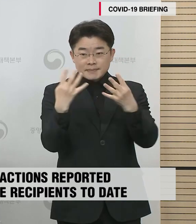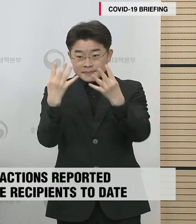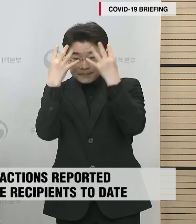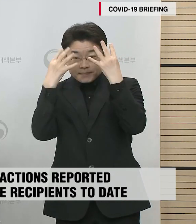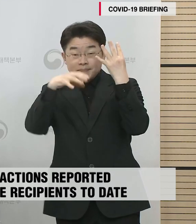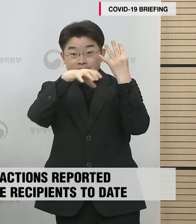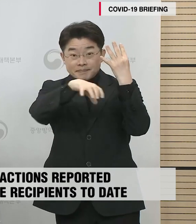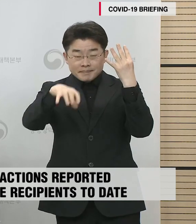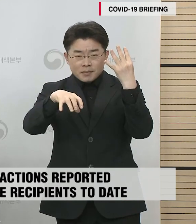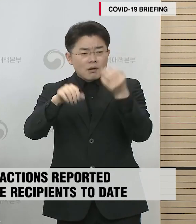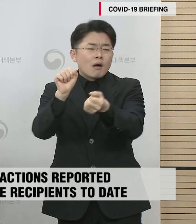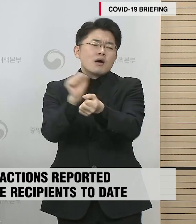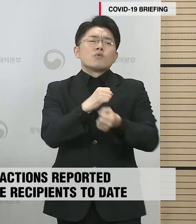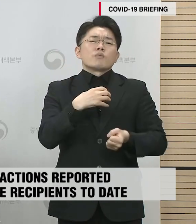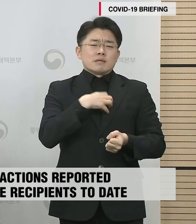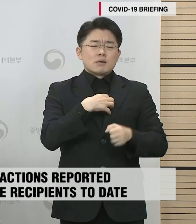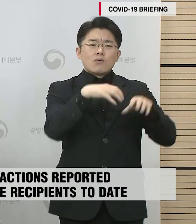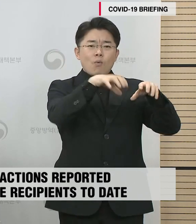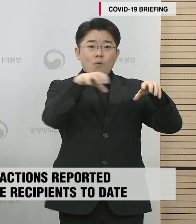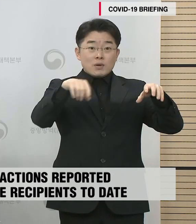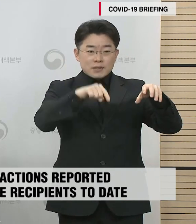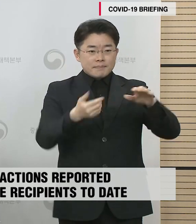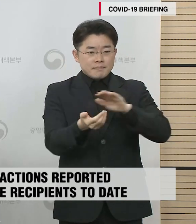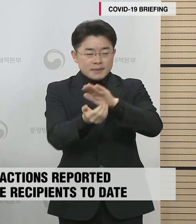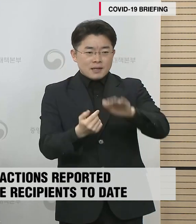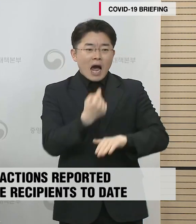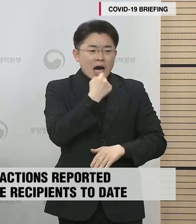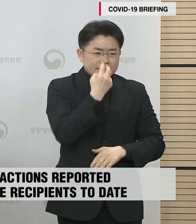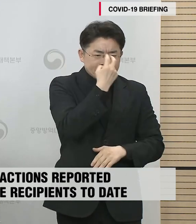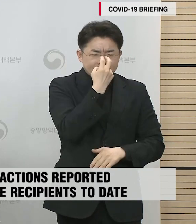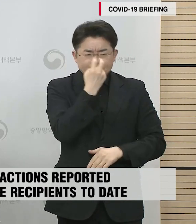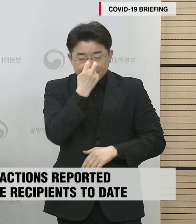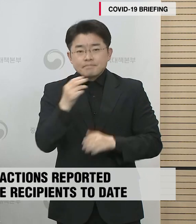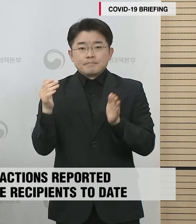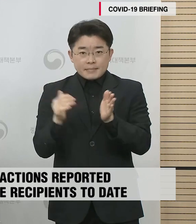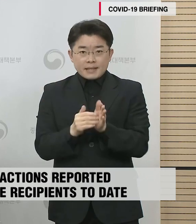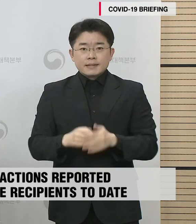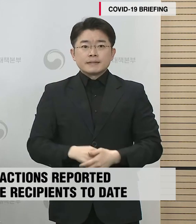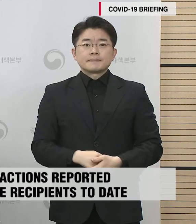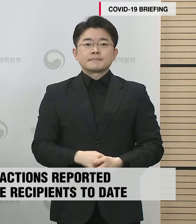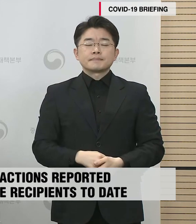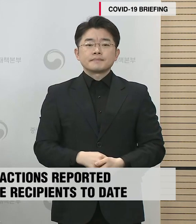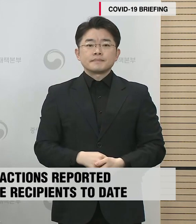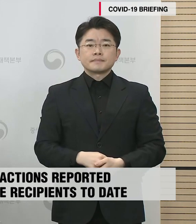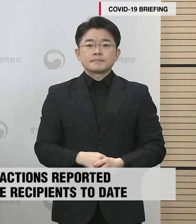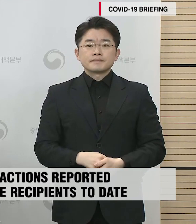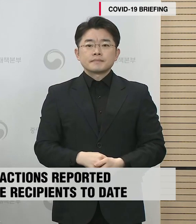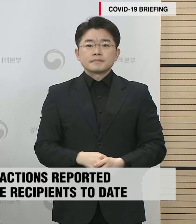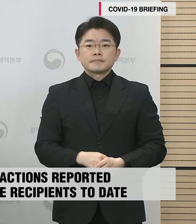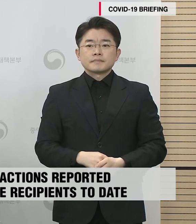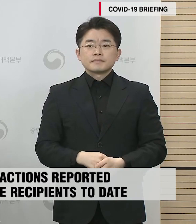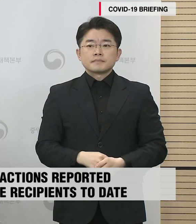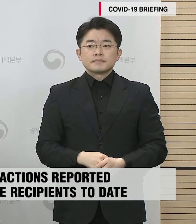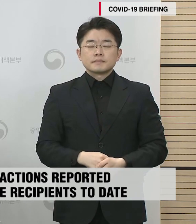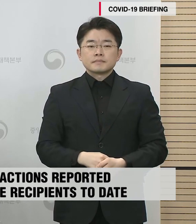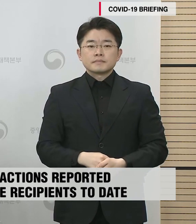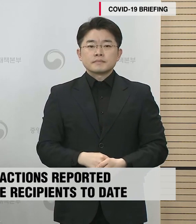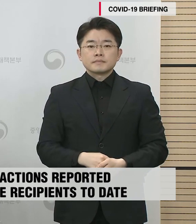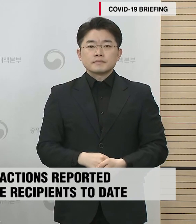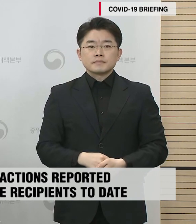and long-term care centers, as well as correctional facilities, we have been carrying out regular preemptive